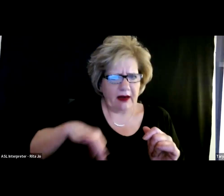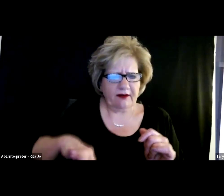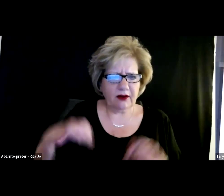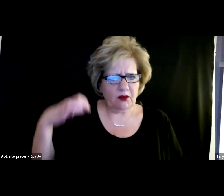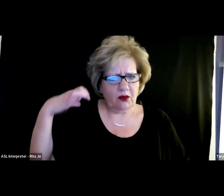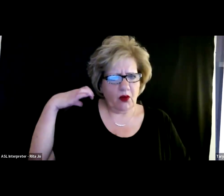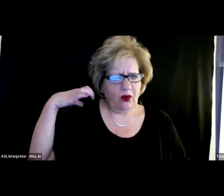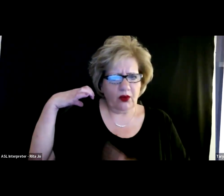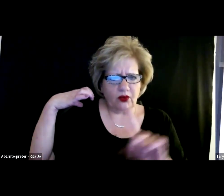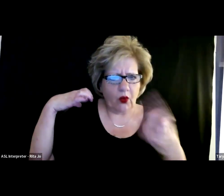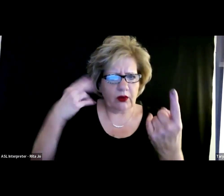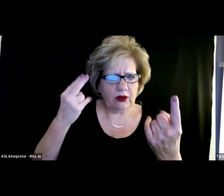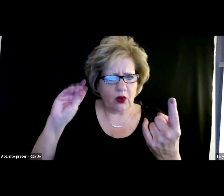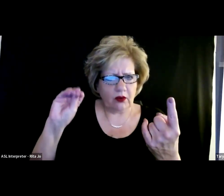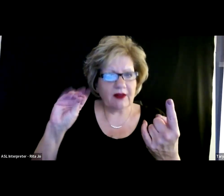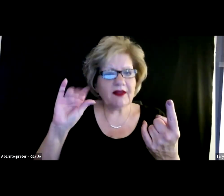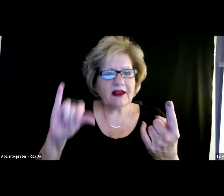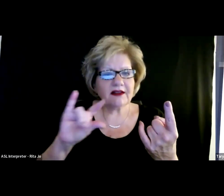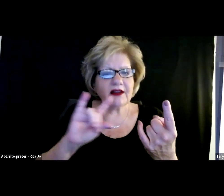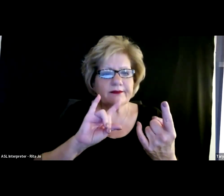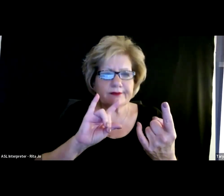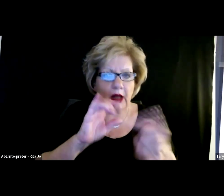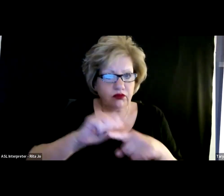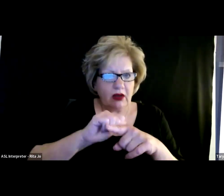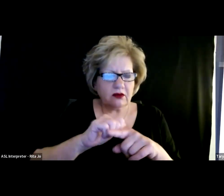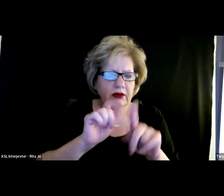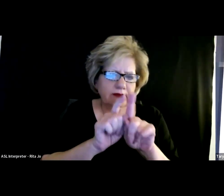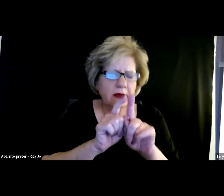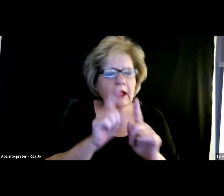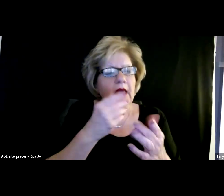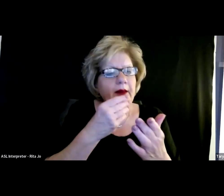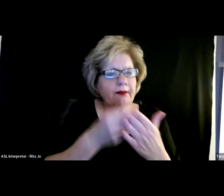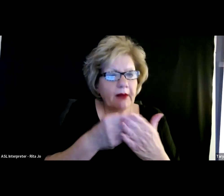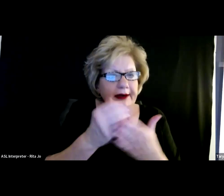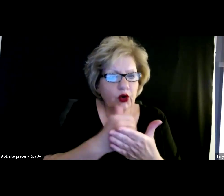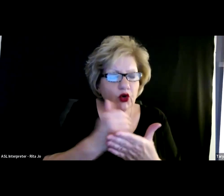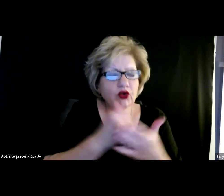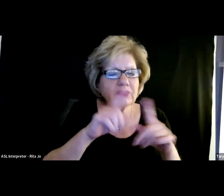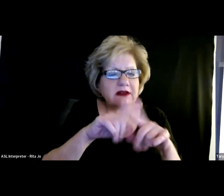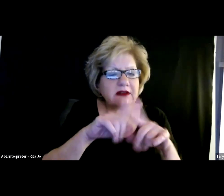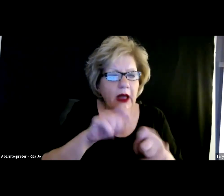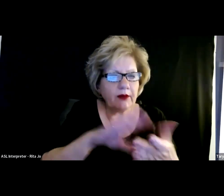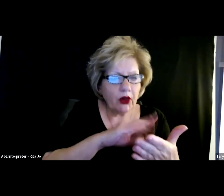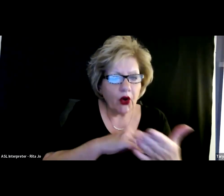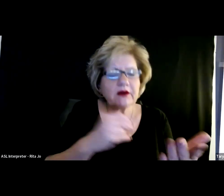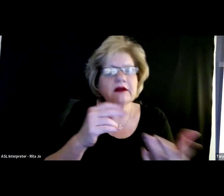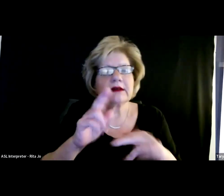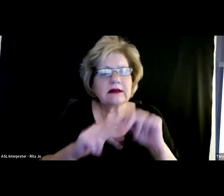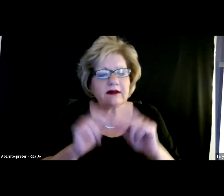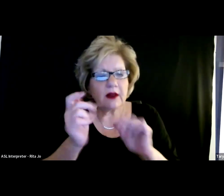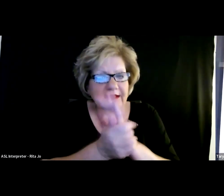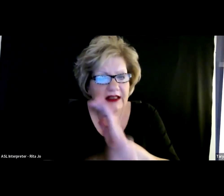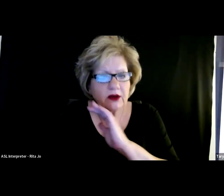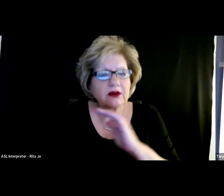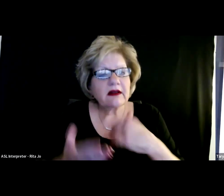employers. Apprentices earn money while they learn in-demand skills, they receive mentorship, and they gain